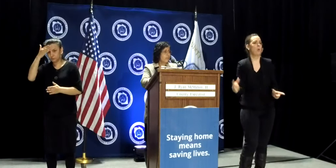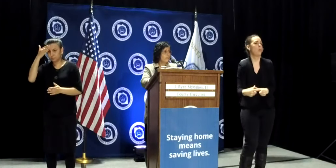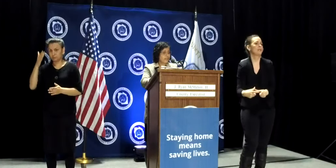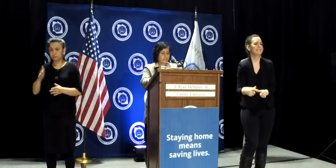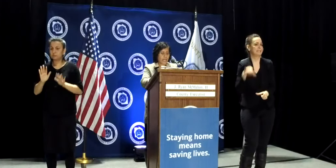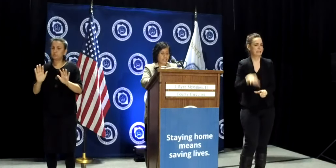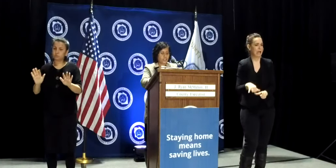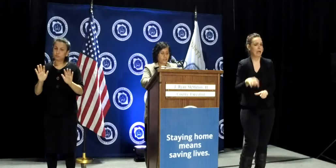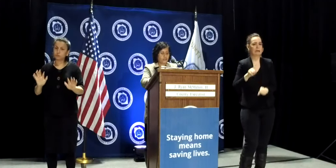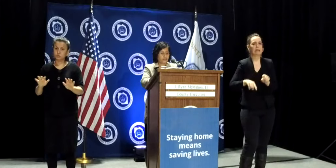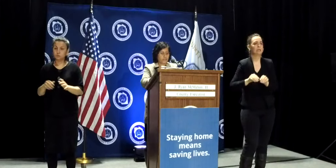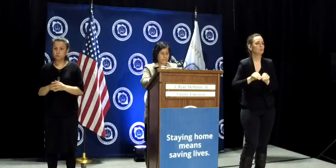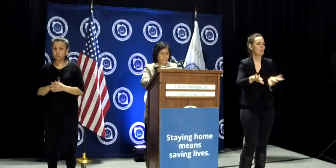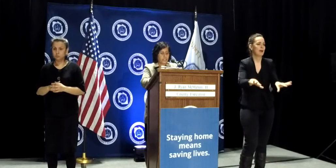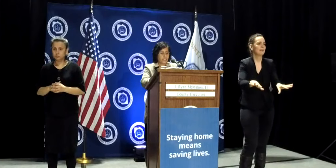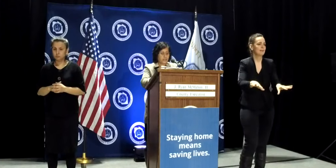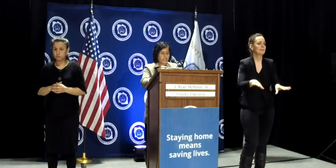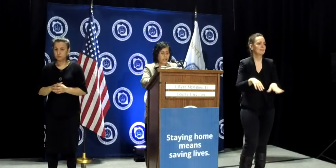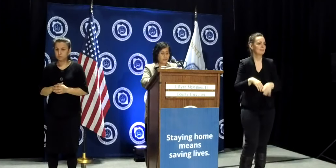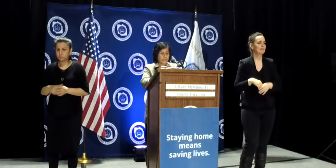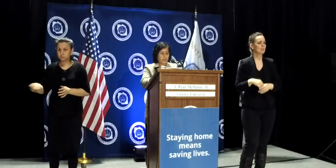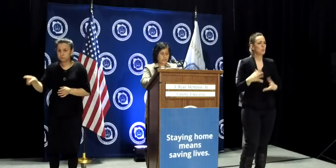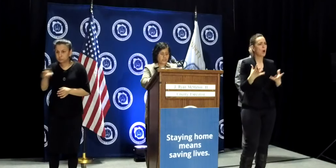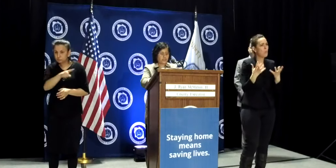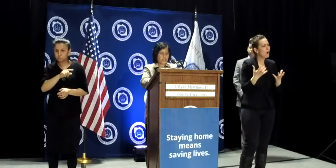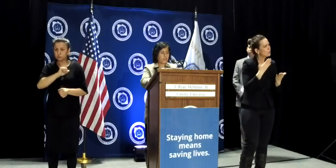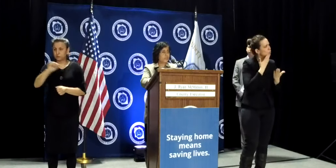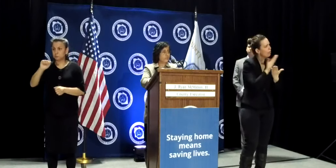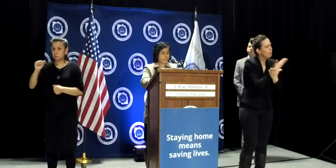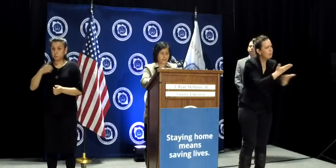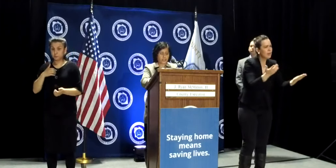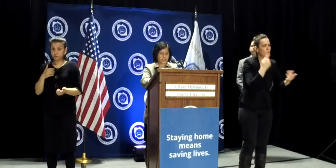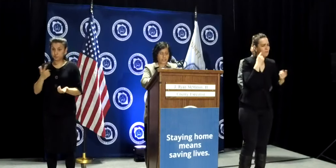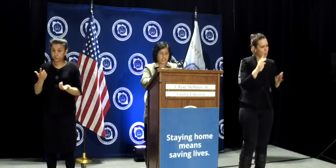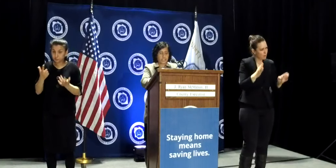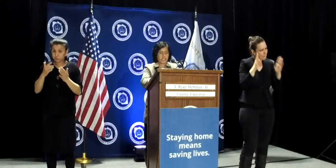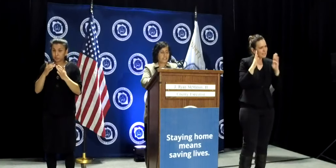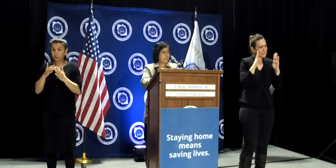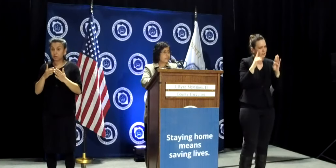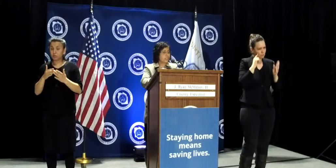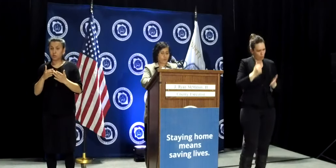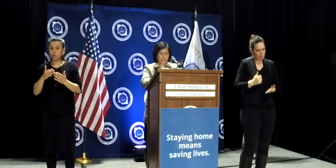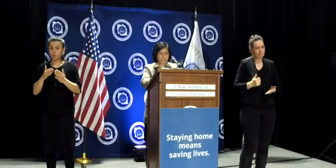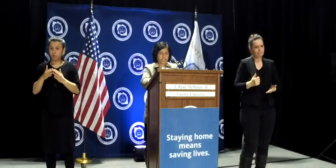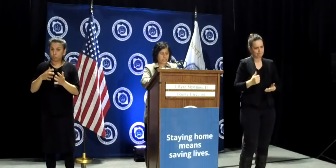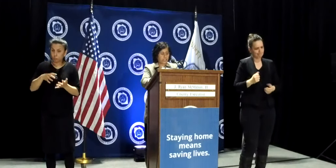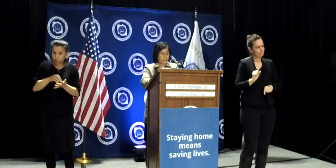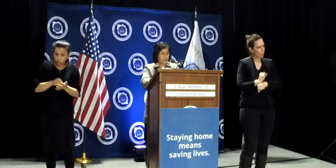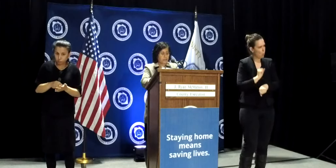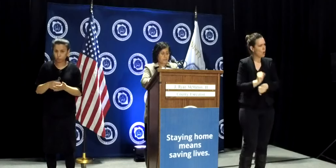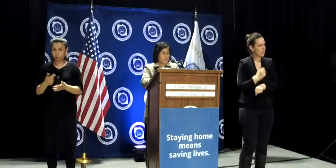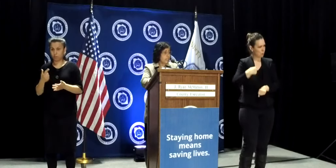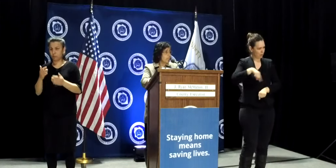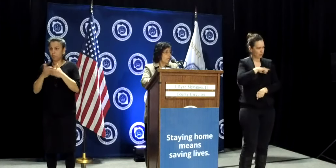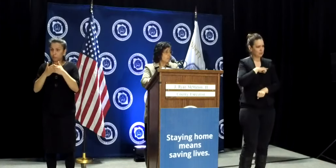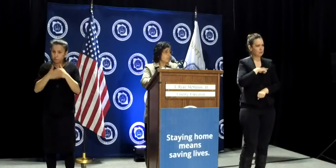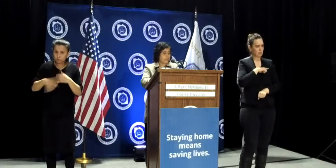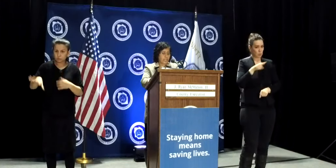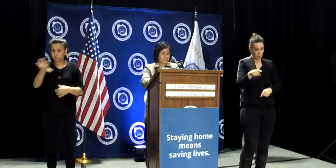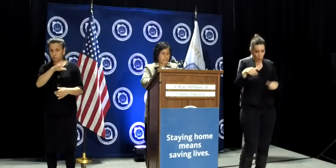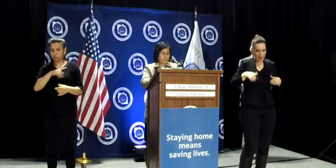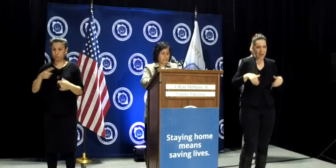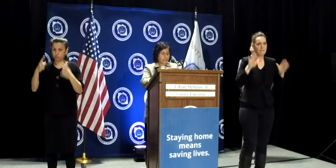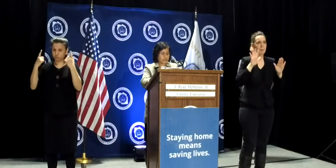Their selfless act of giving up their personal freedom to save others and accepting quarantine, they